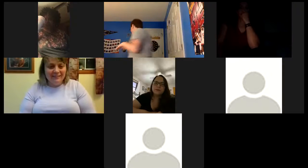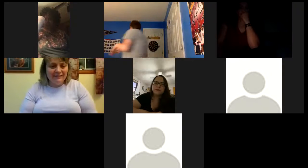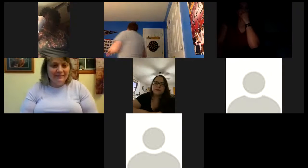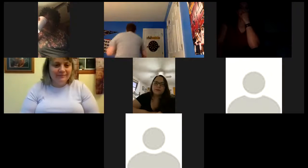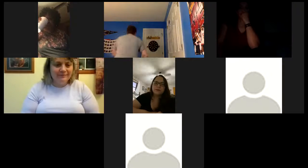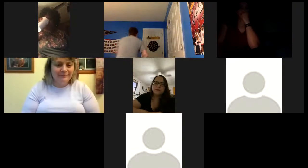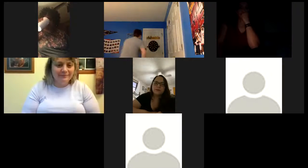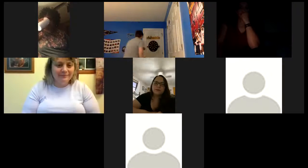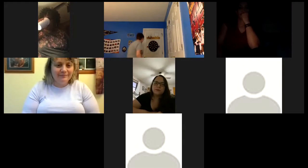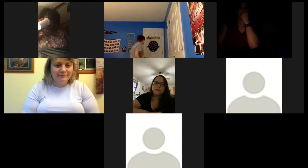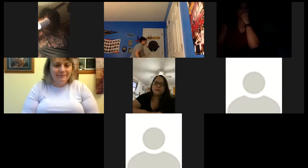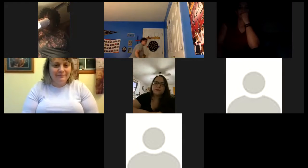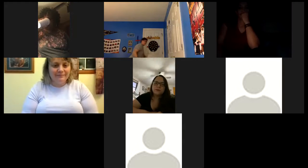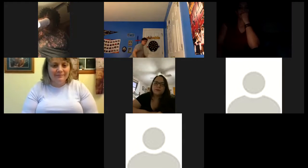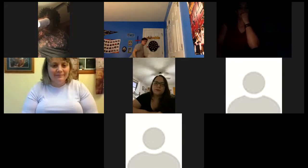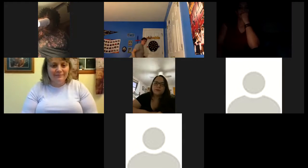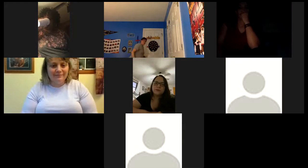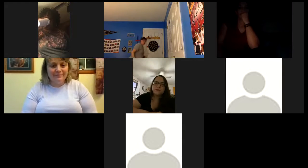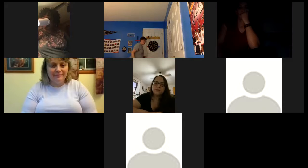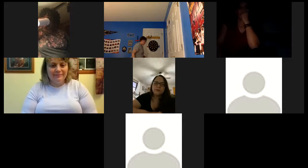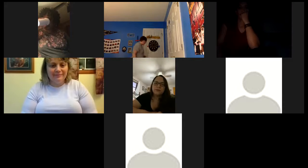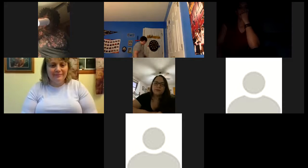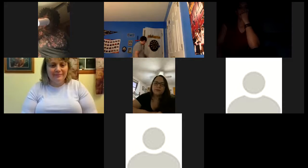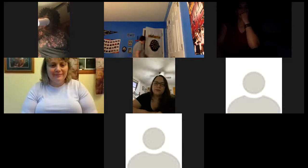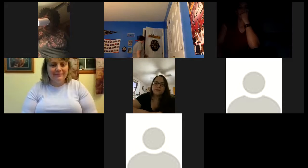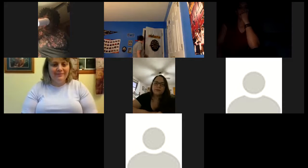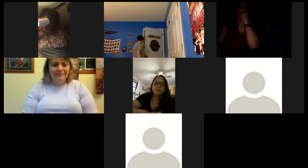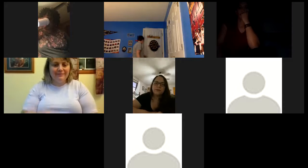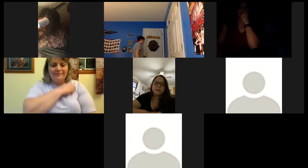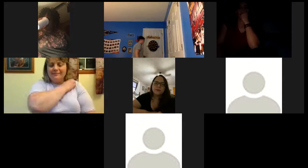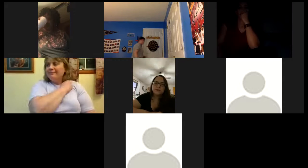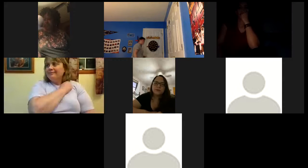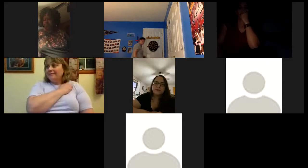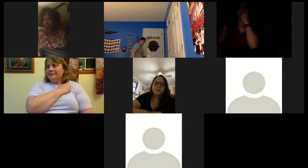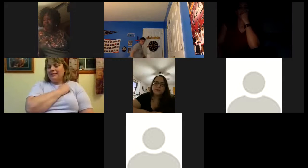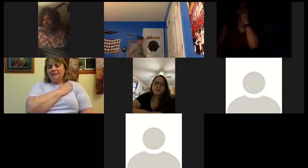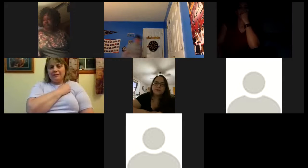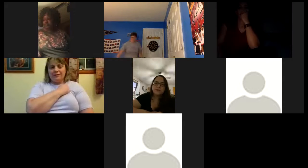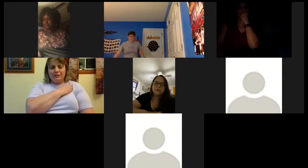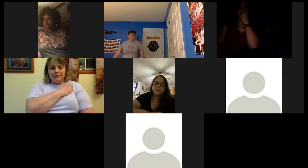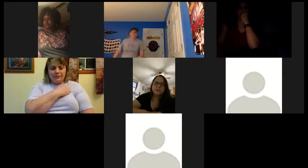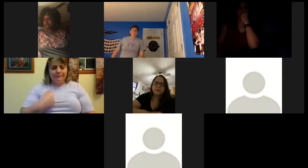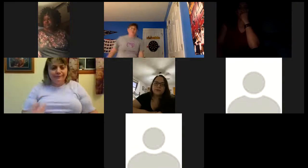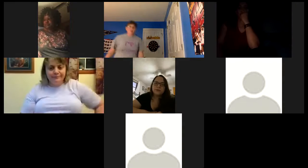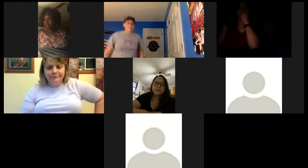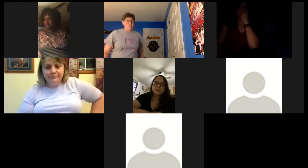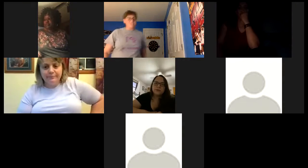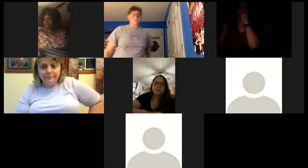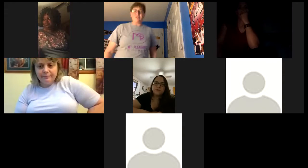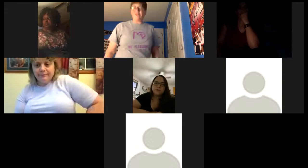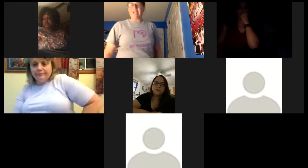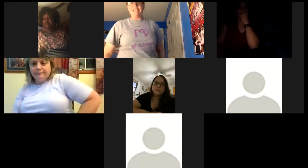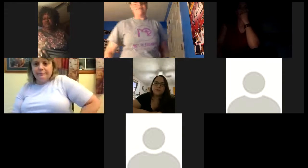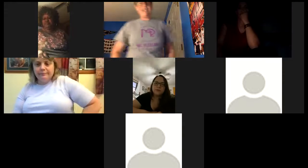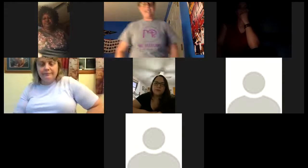attack. And just put them all together and make different sentences, different questions,